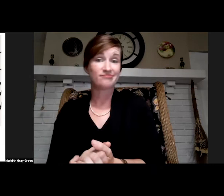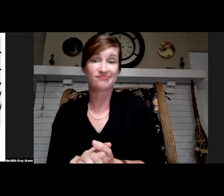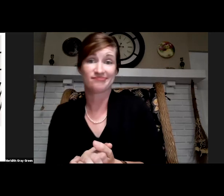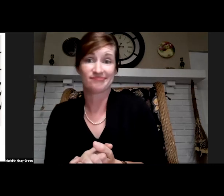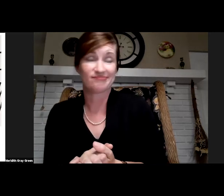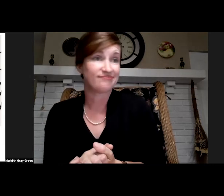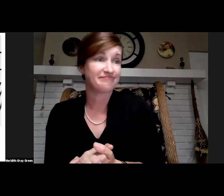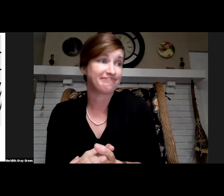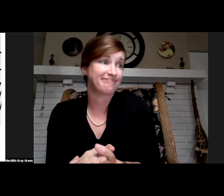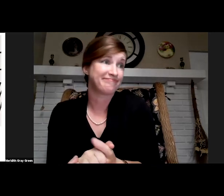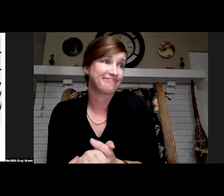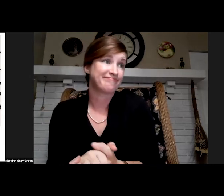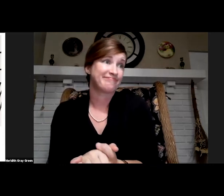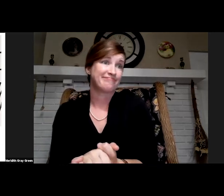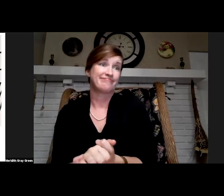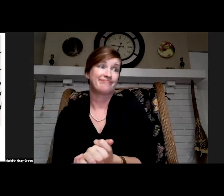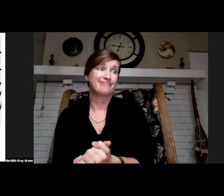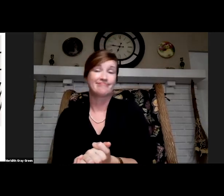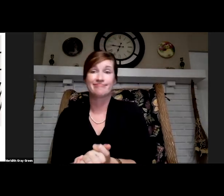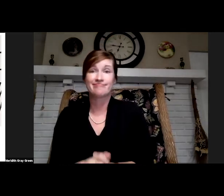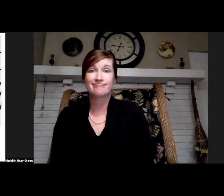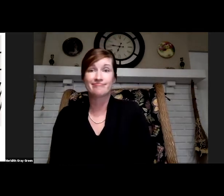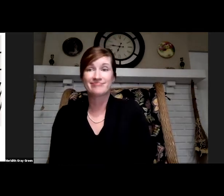Are there any thoughts anyone would like to share?